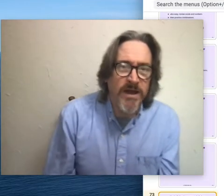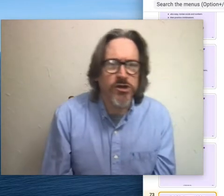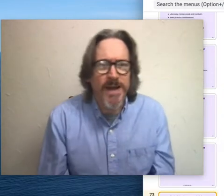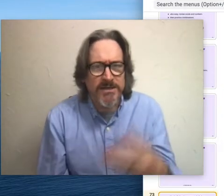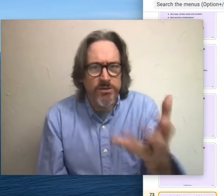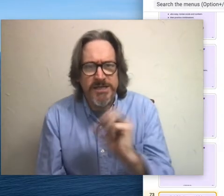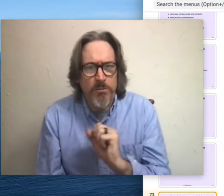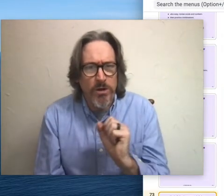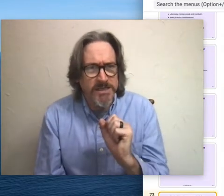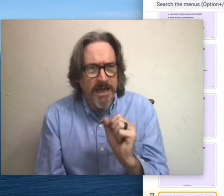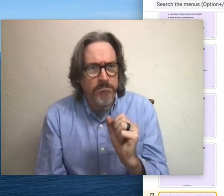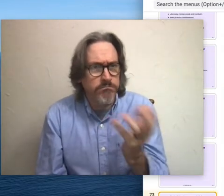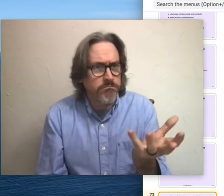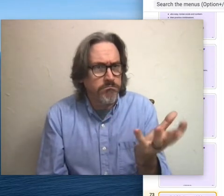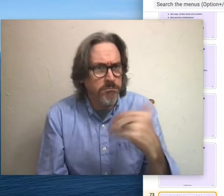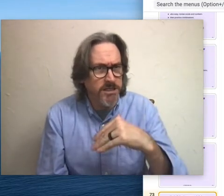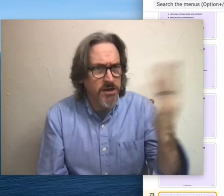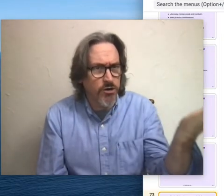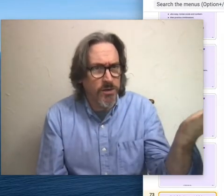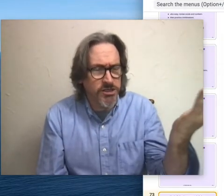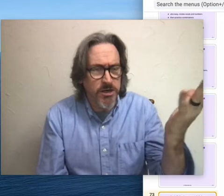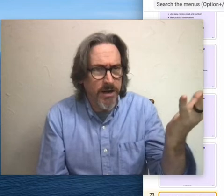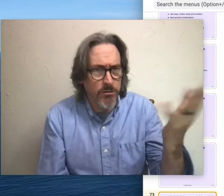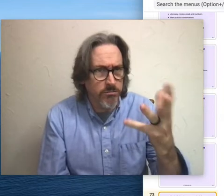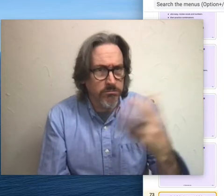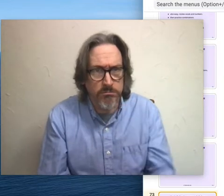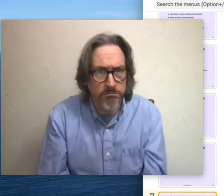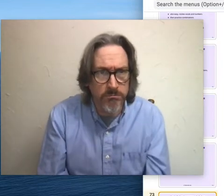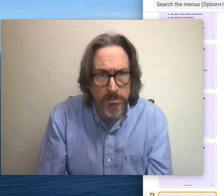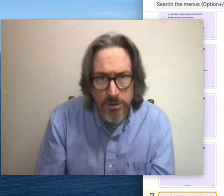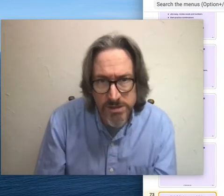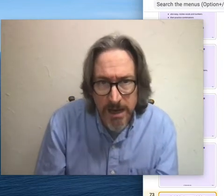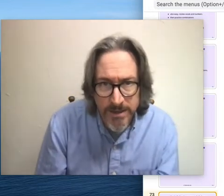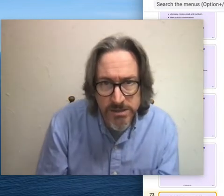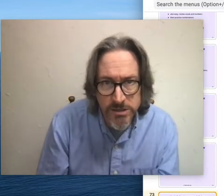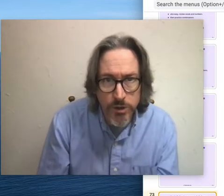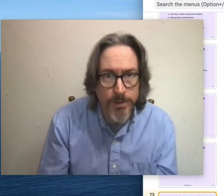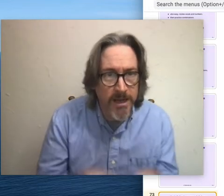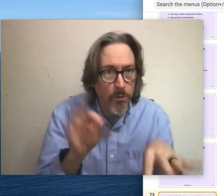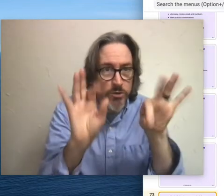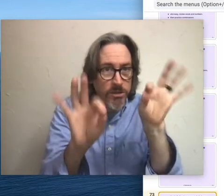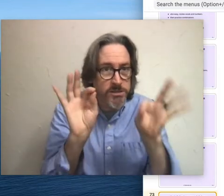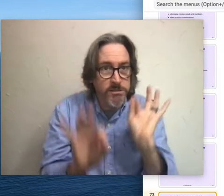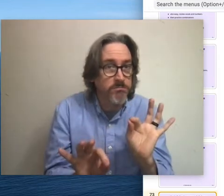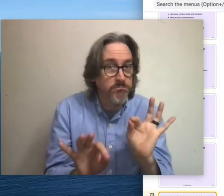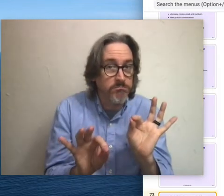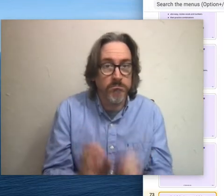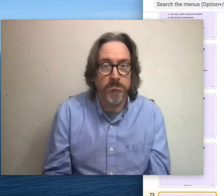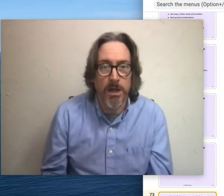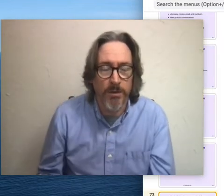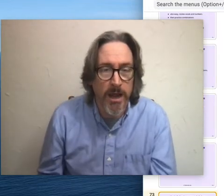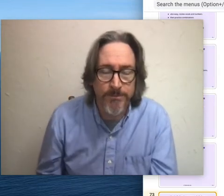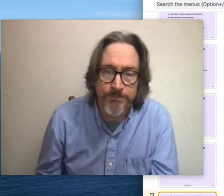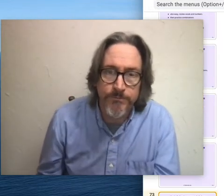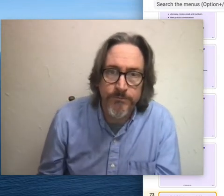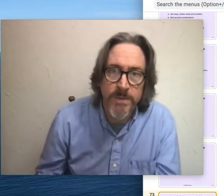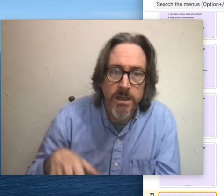and then it goes back to those same ones again. That's another question about those topics. So you pick out which ones